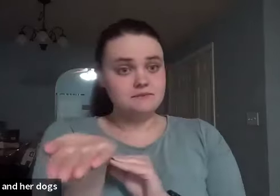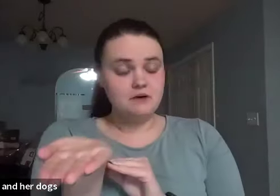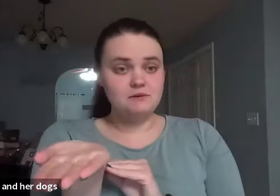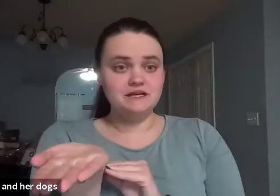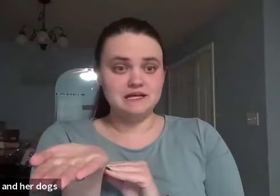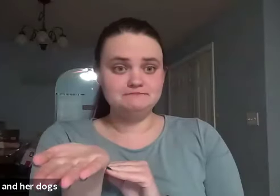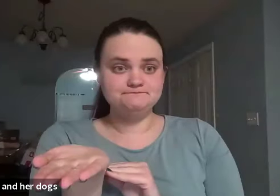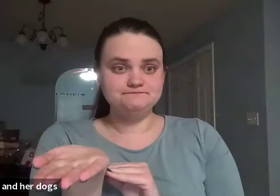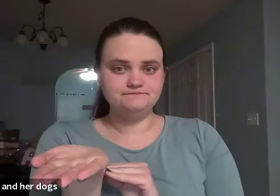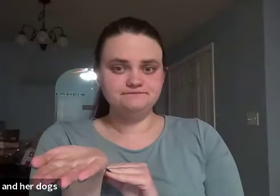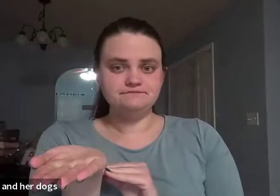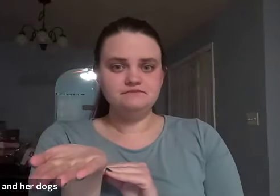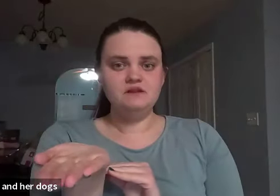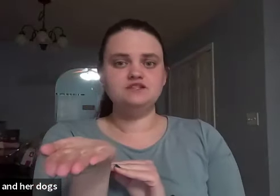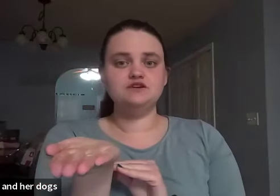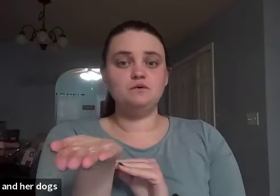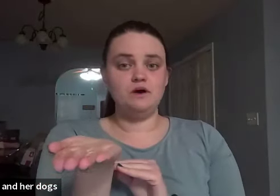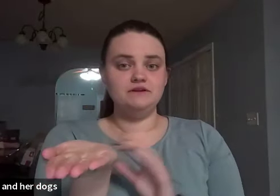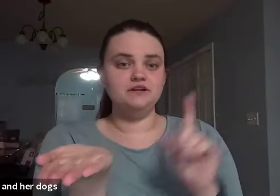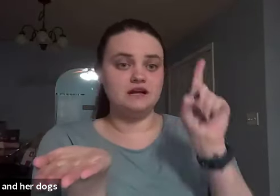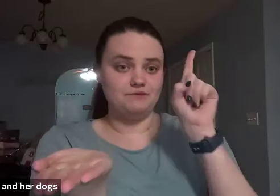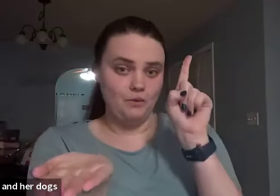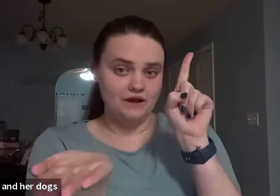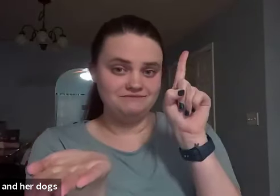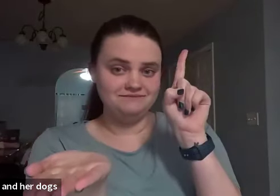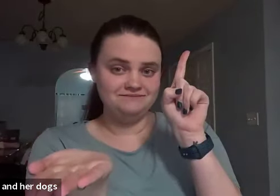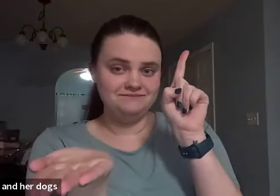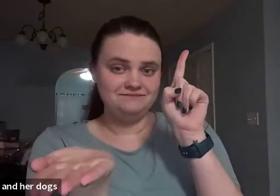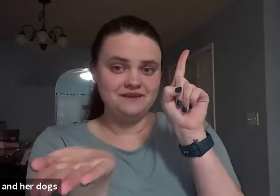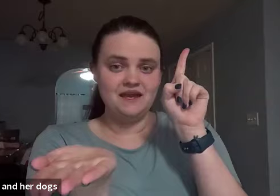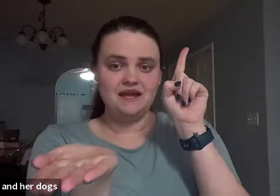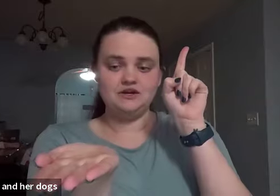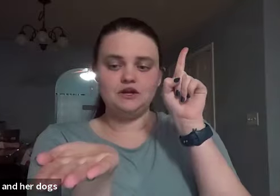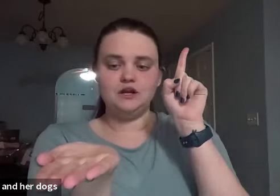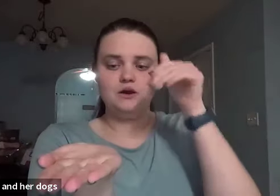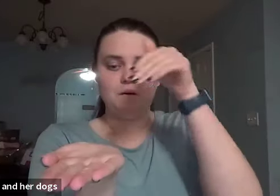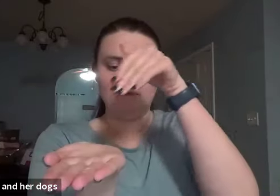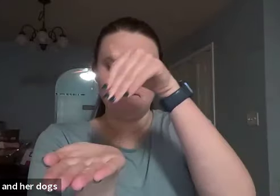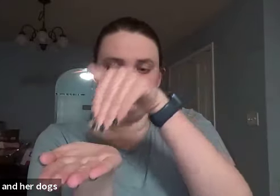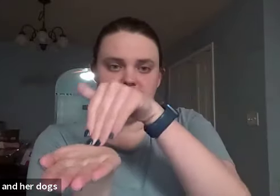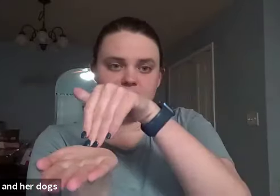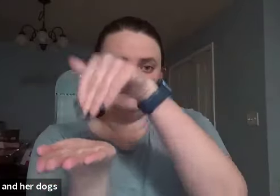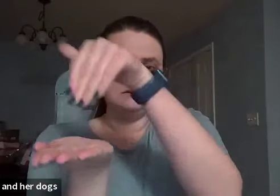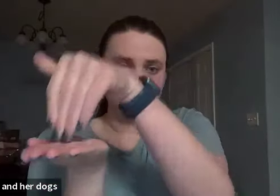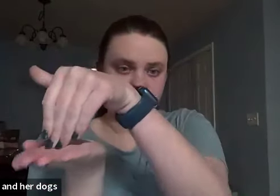non-dominant palm up again. So for 1 million, you're going to have a 1 and you're going to go